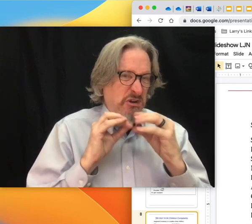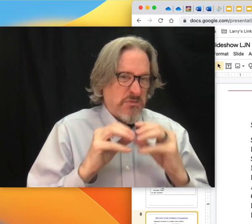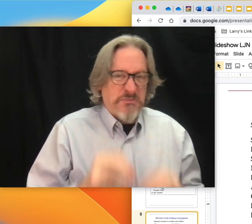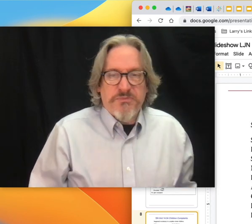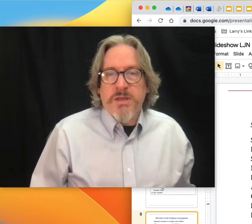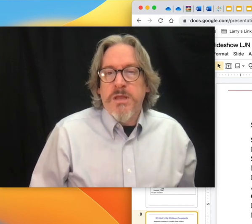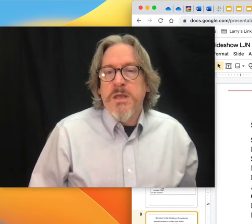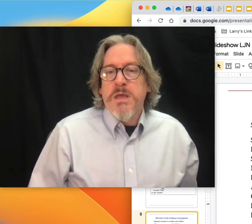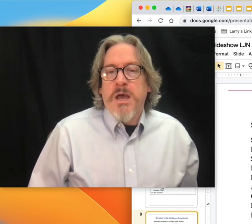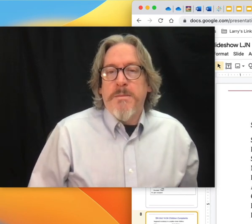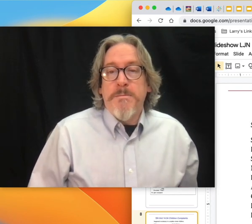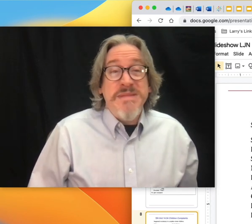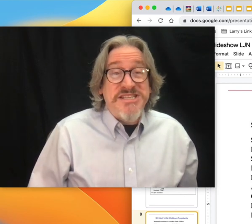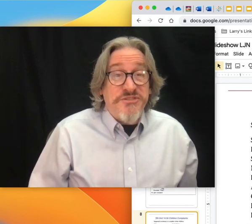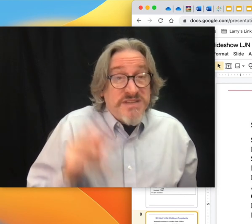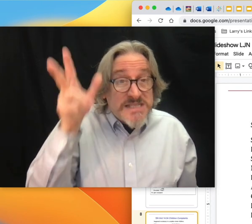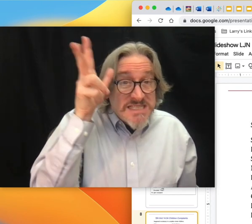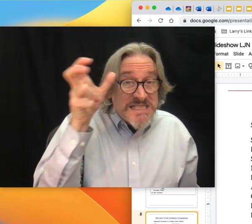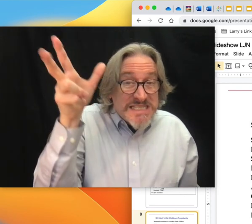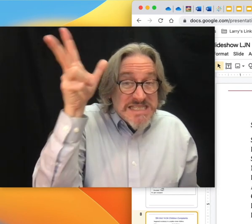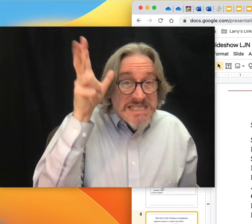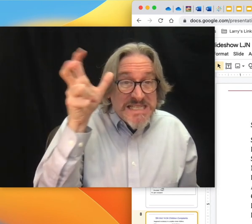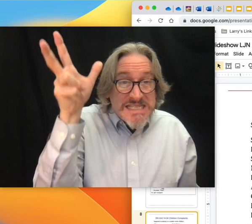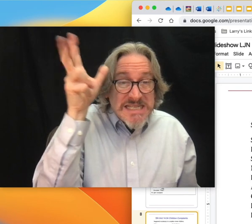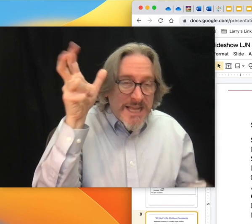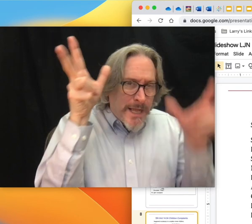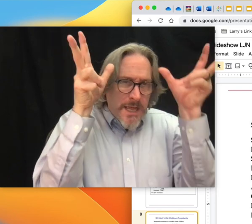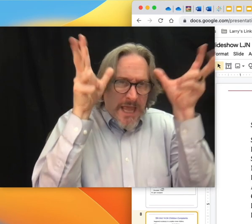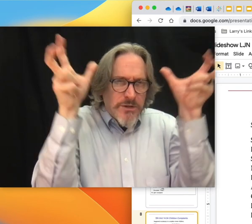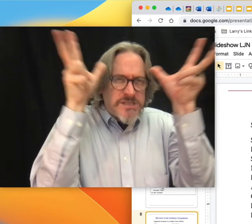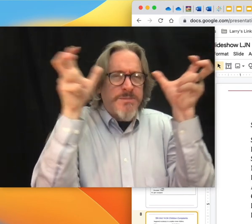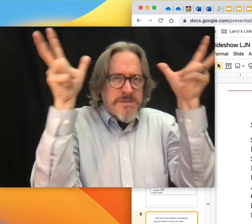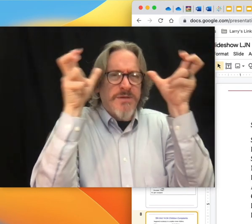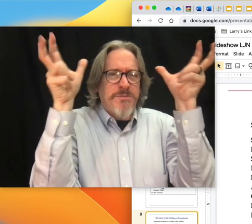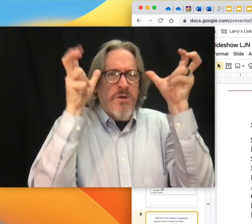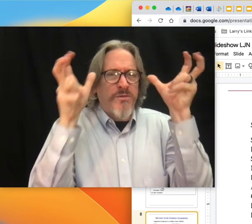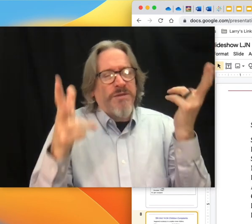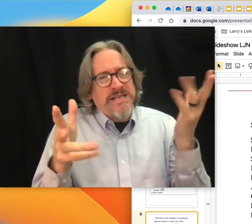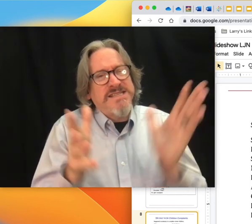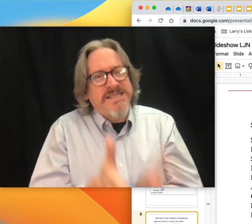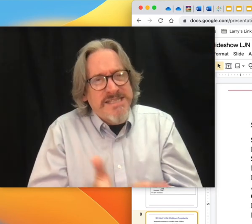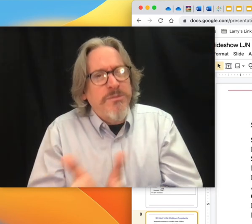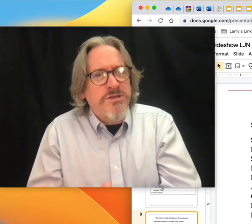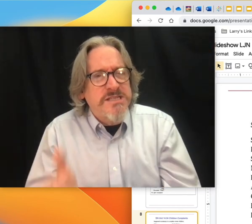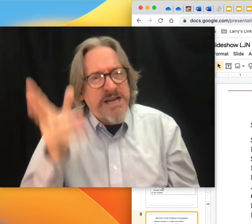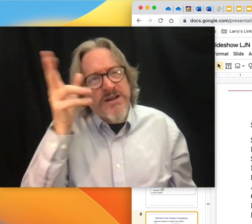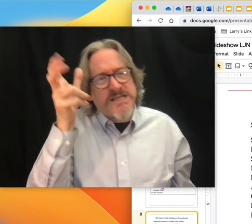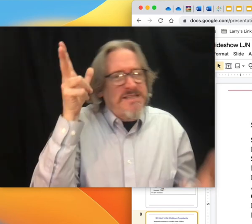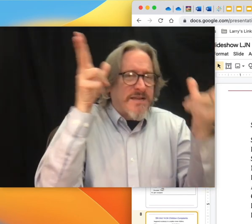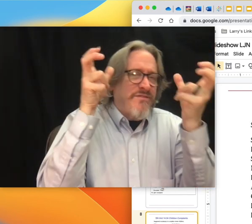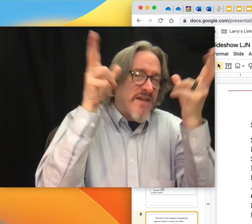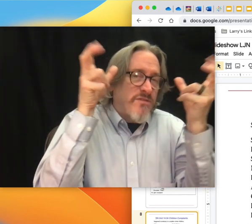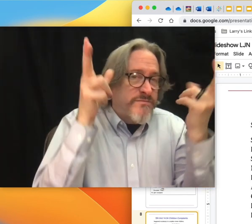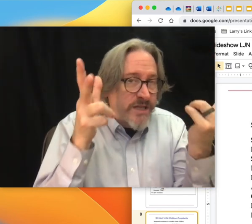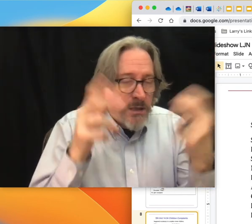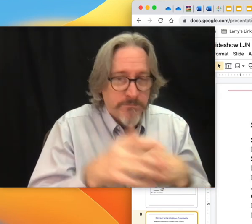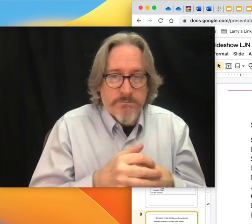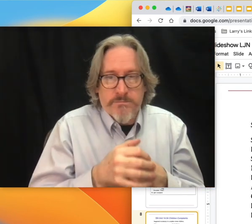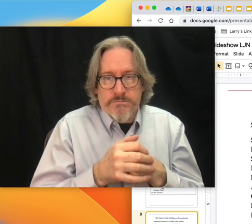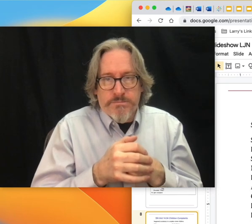to bicker. Mischievous. And you sometimes see it with both. It's similar to the sign. It's the sign for